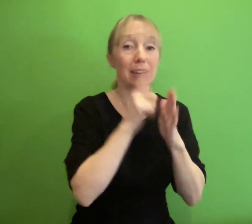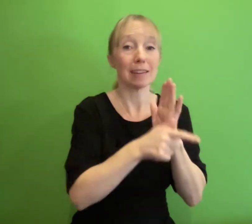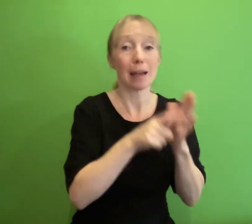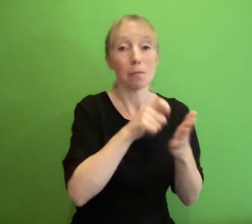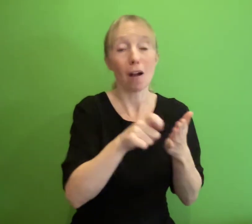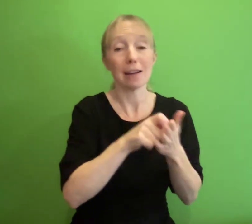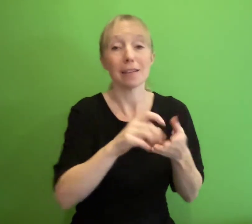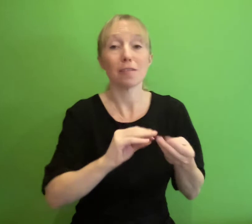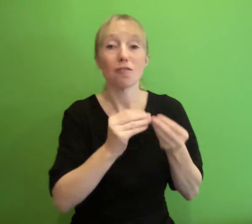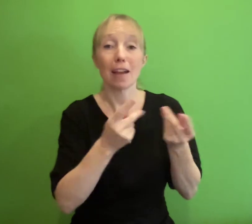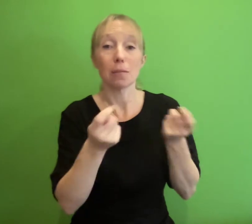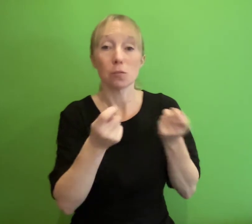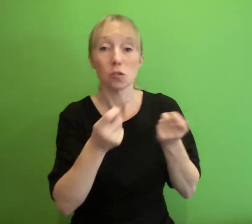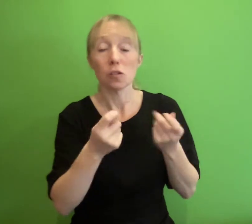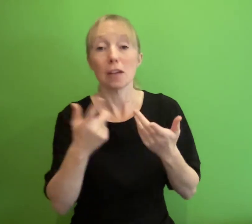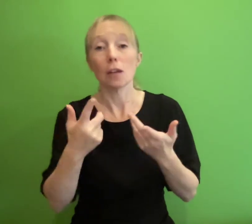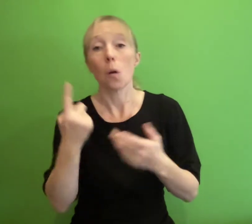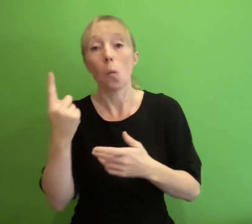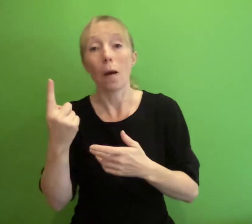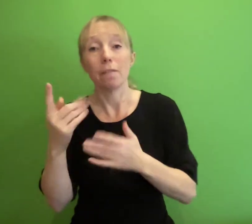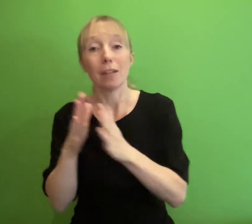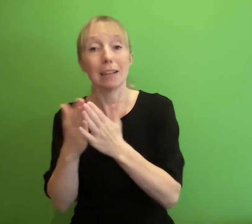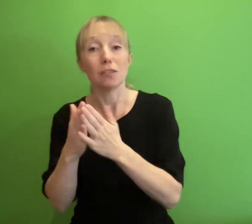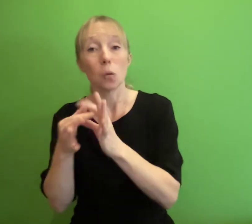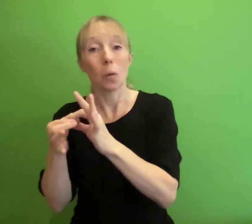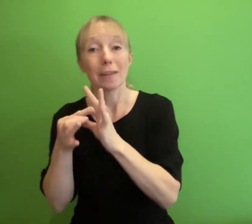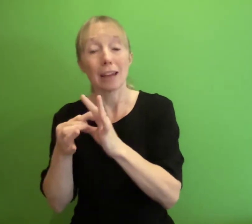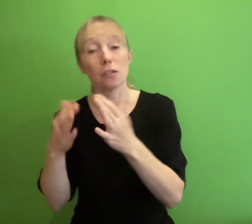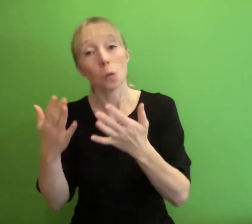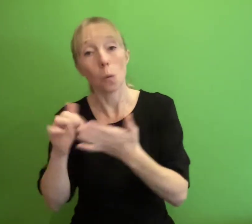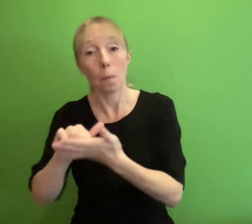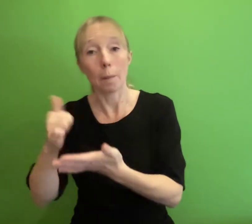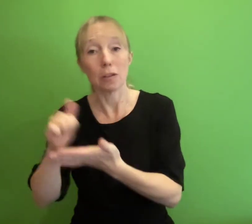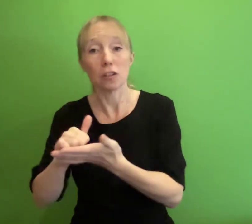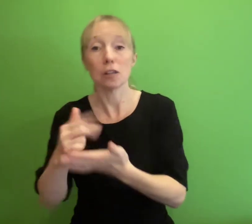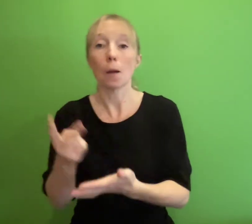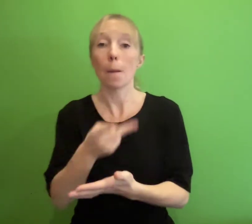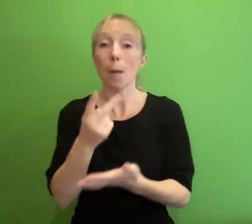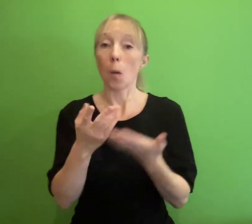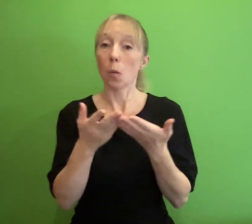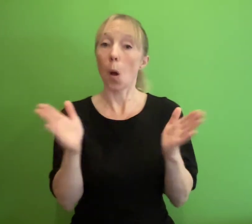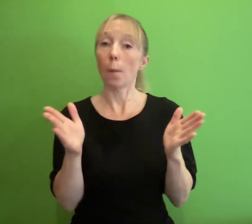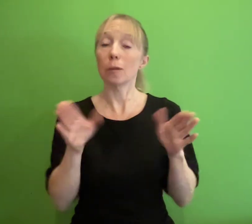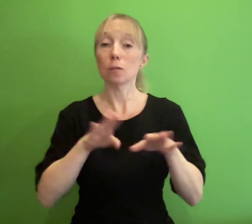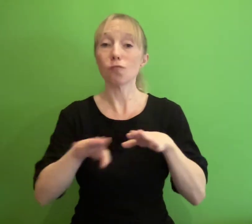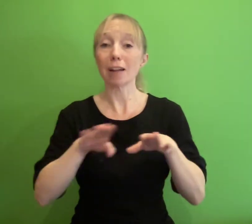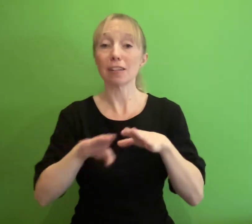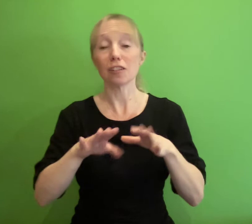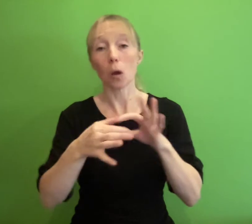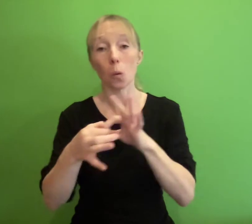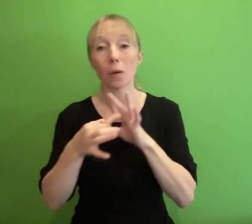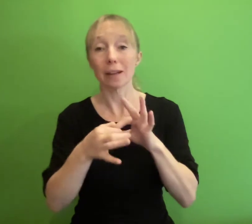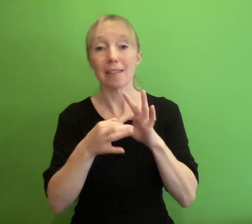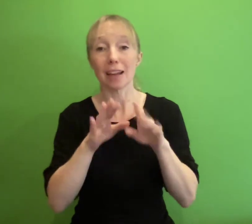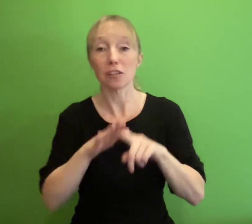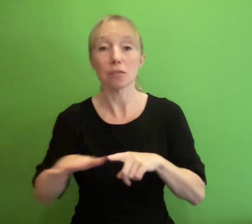for literature organisations or publishers. Both were open to practitioners and organisations from across the UK